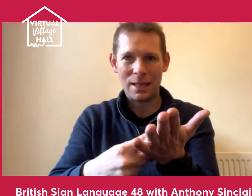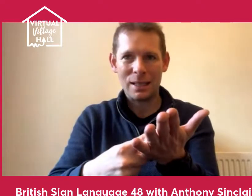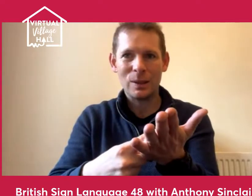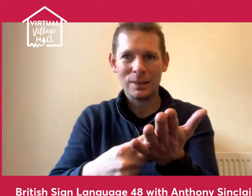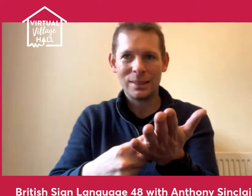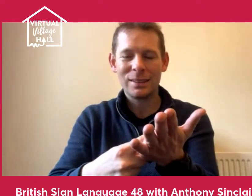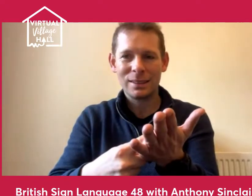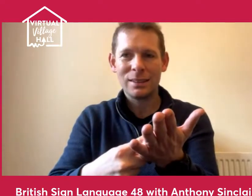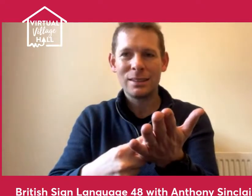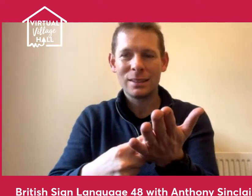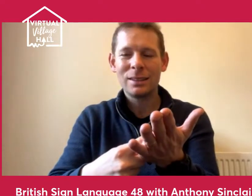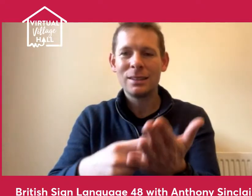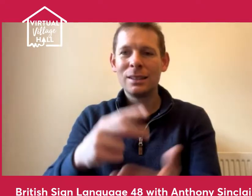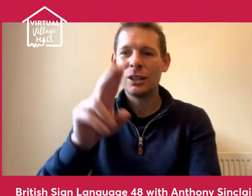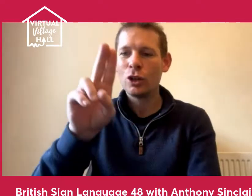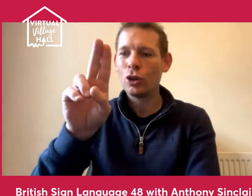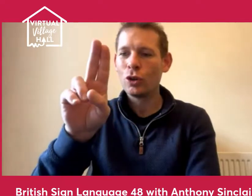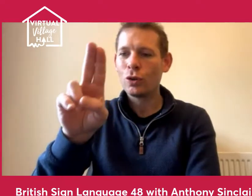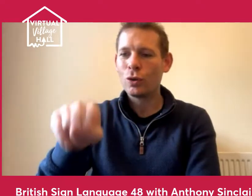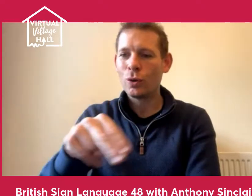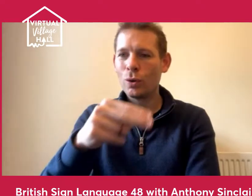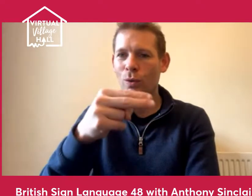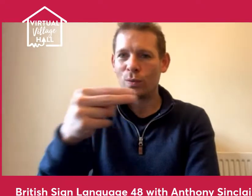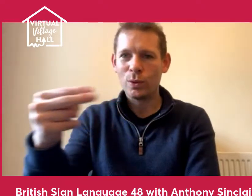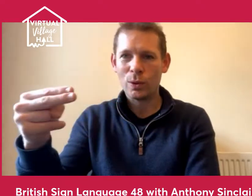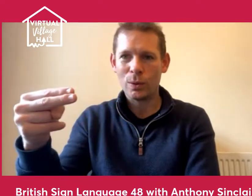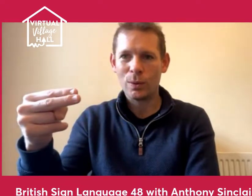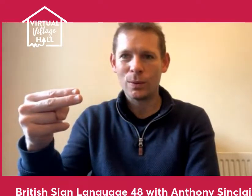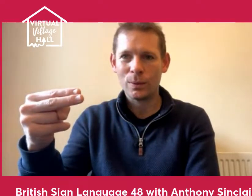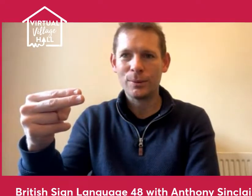So pounds and euros.